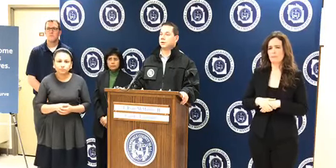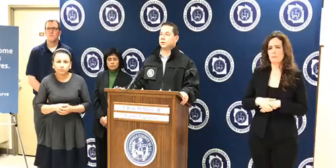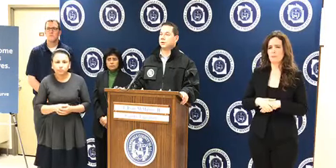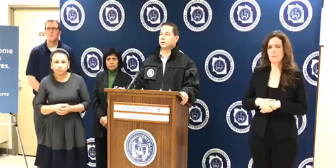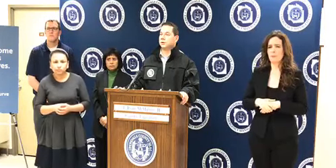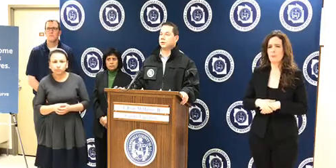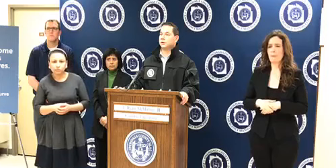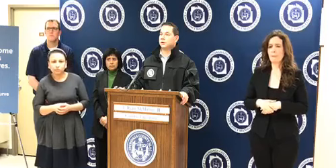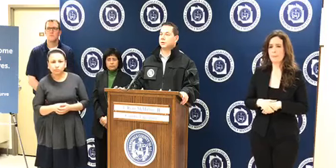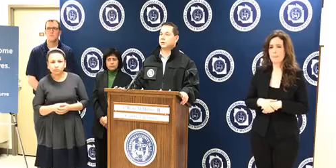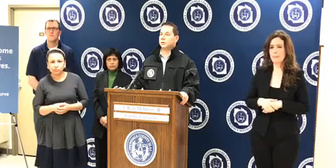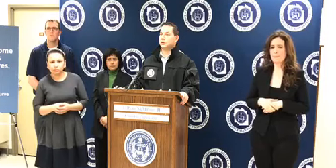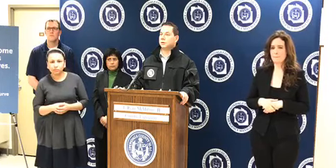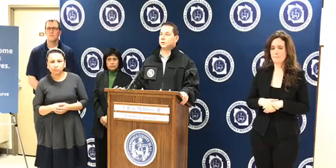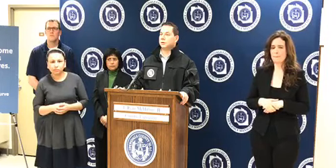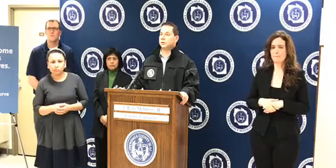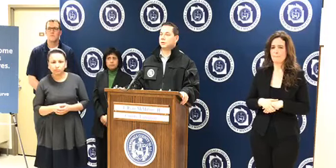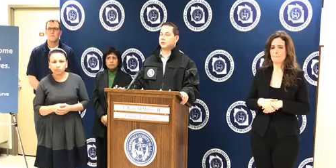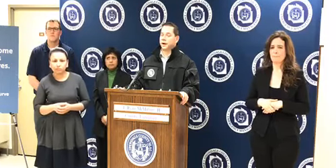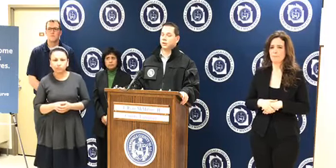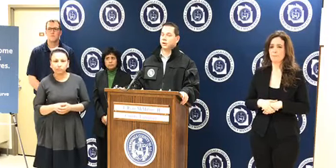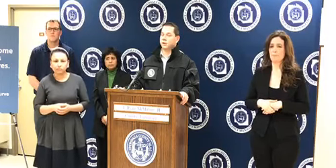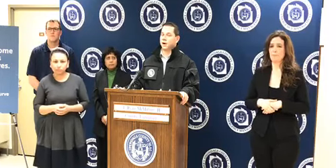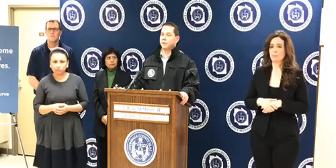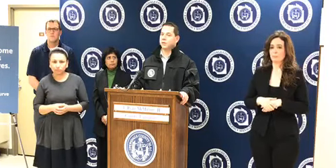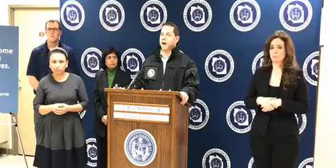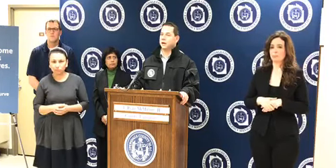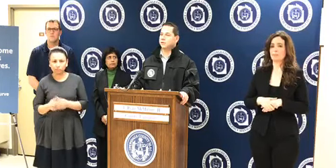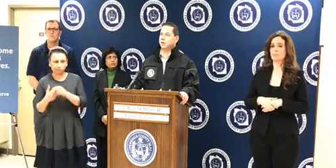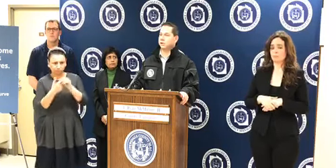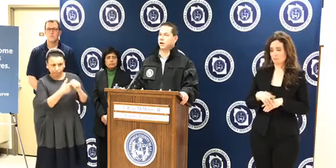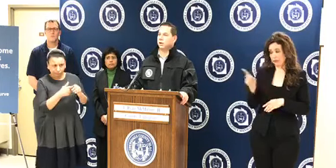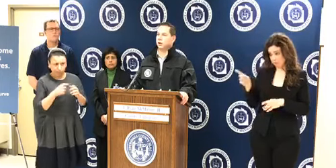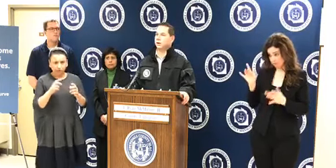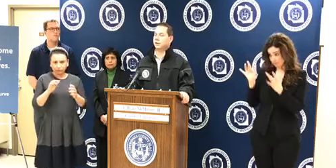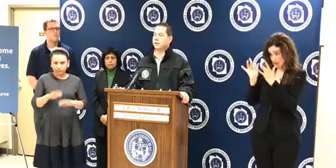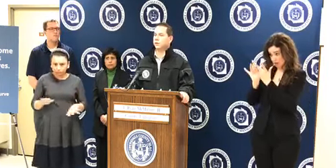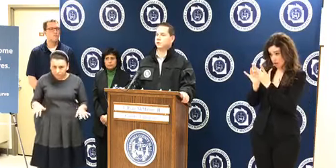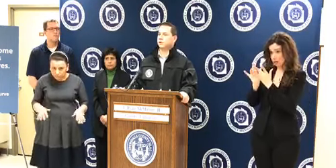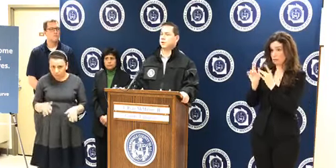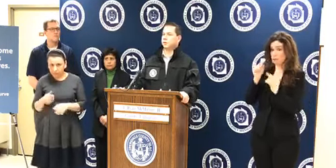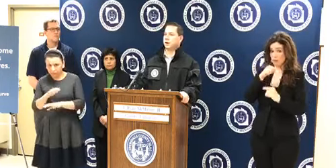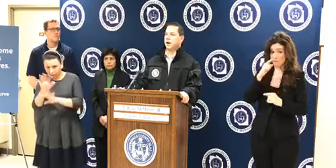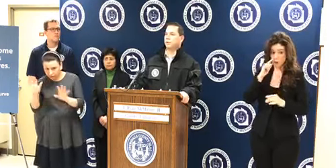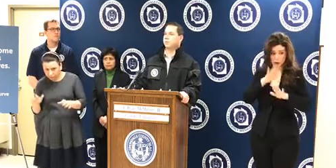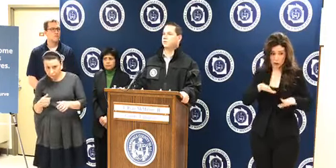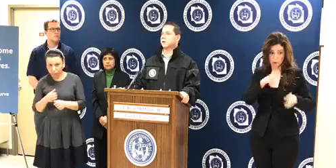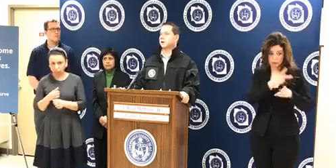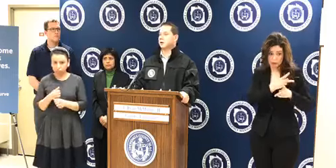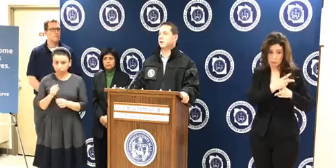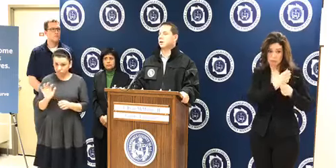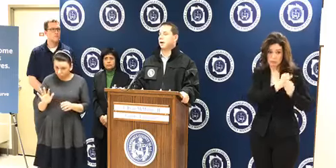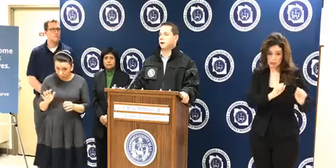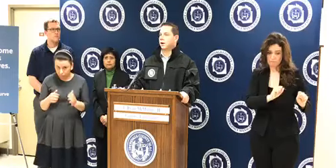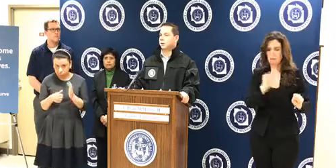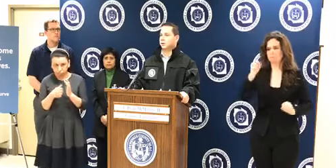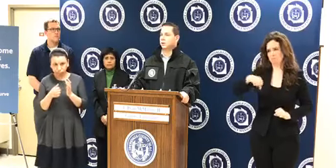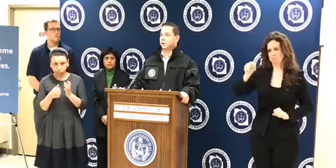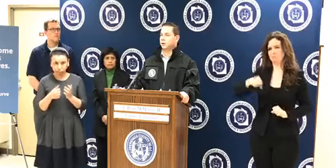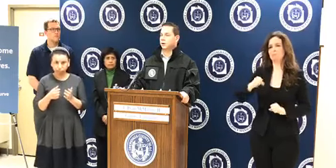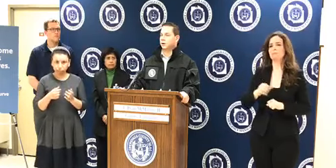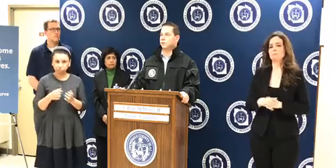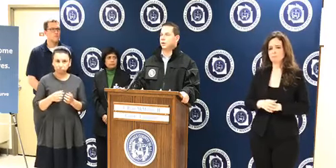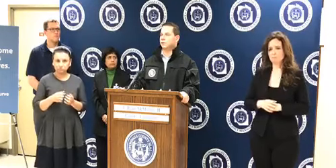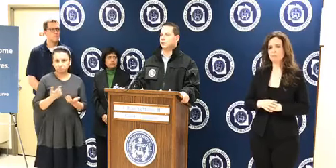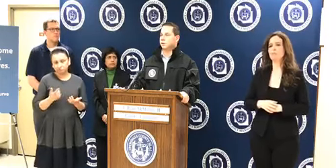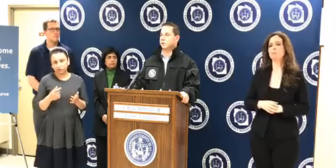how they're keeping those children safe that are coming in? Yeah, look at there's guidance for all child care and daycare facilities right now from the state, and